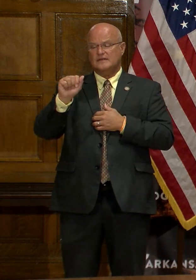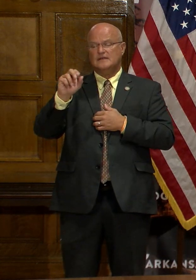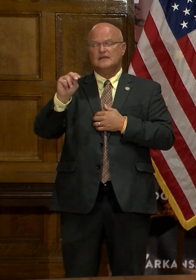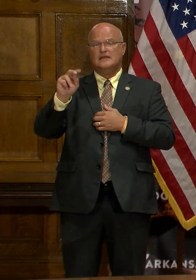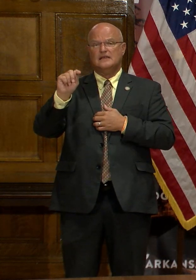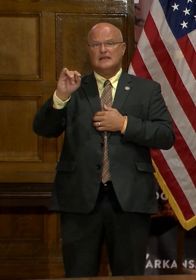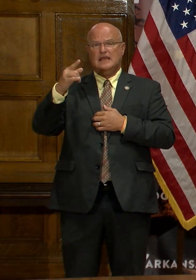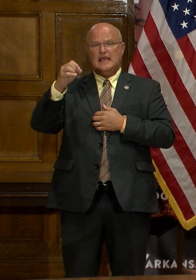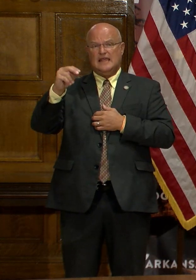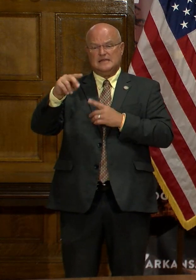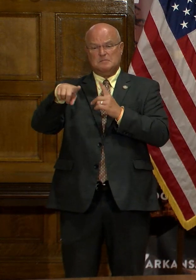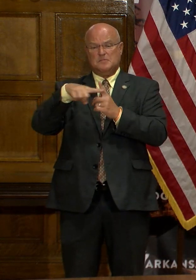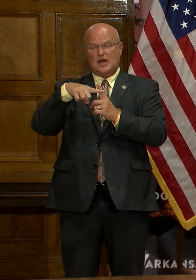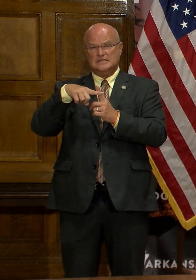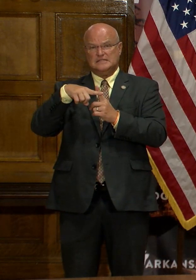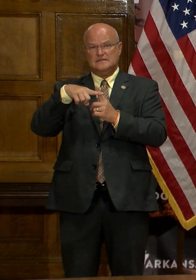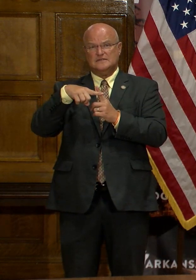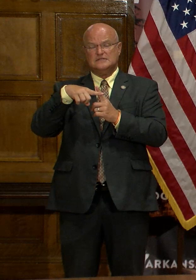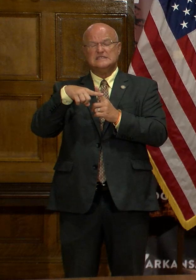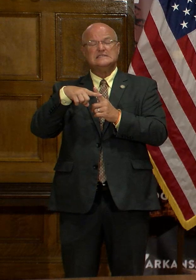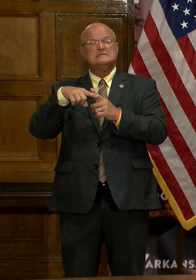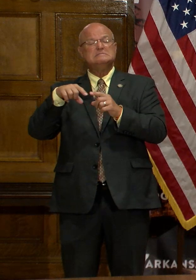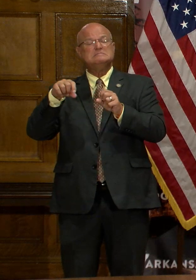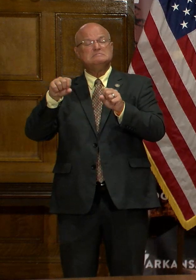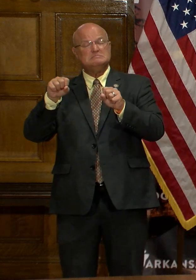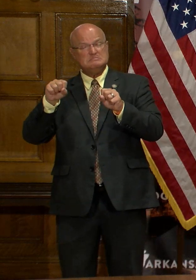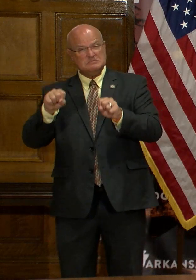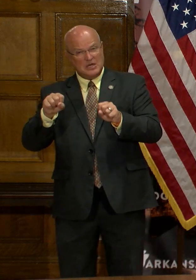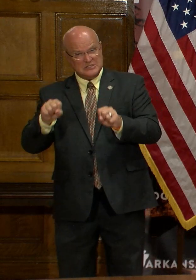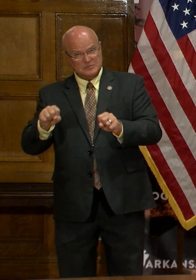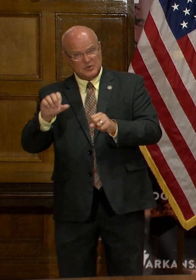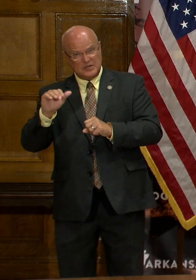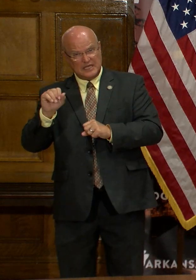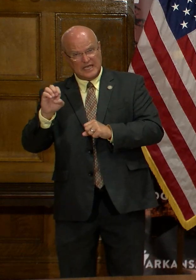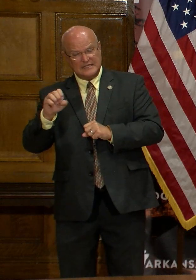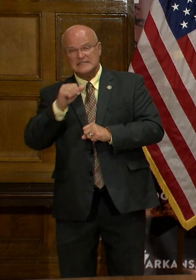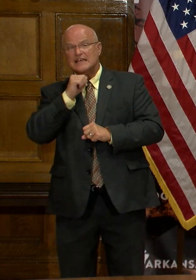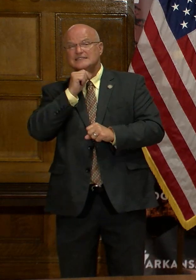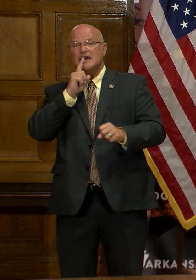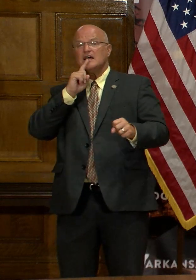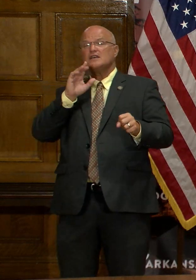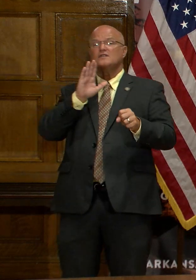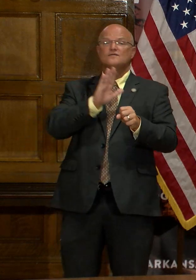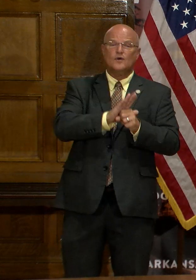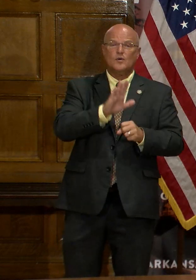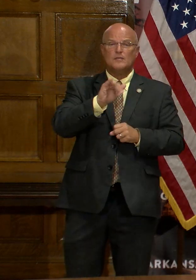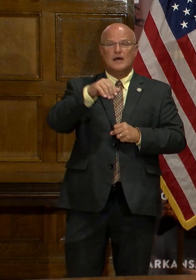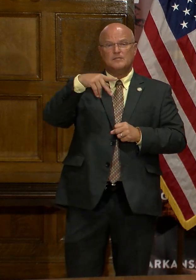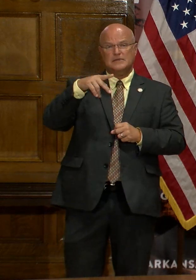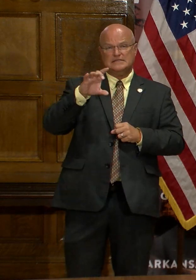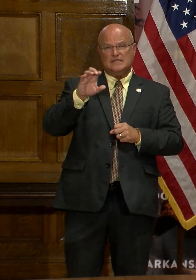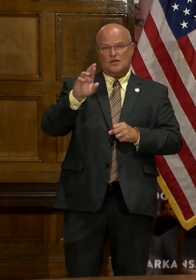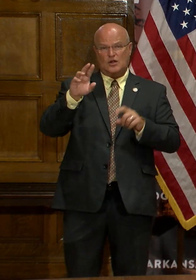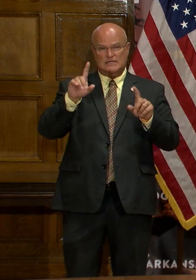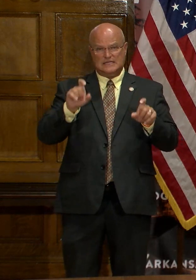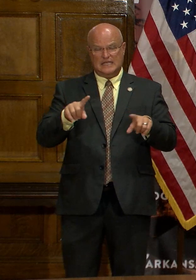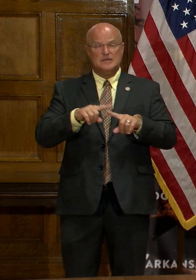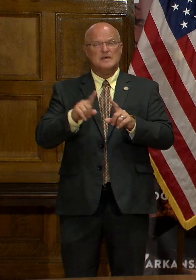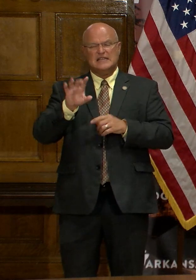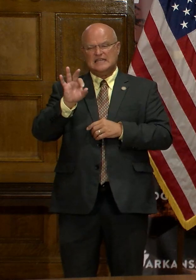antigen positive is a probable case because it has not been confirmed by a PCR test yet, but